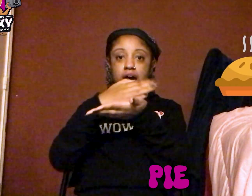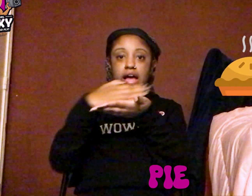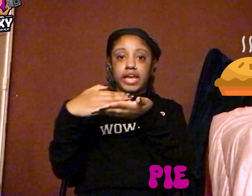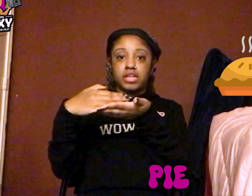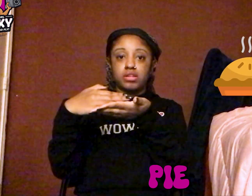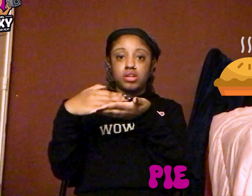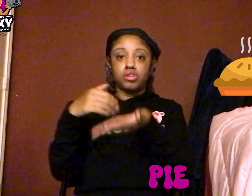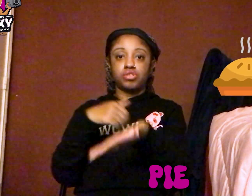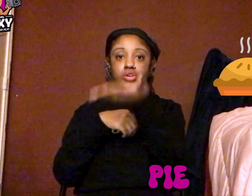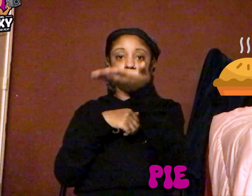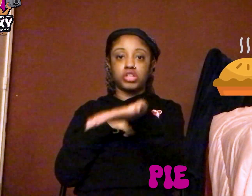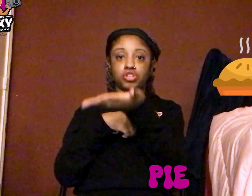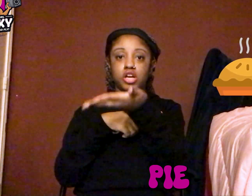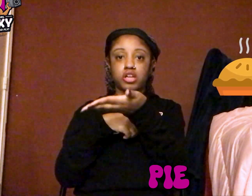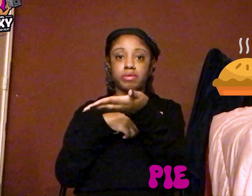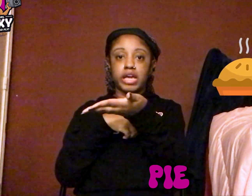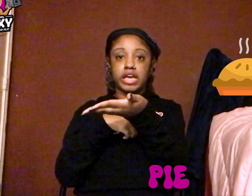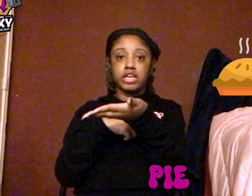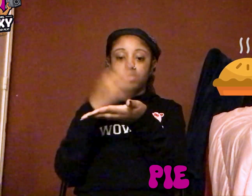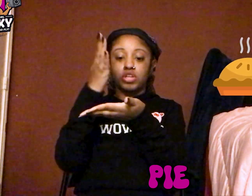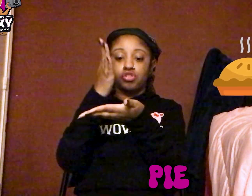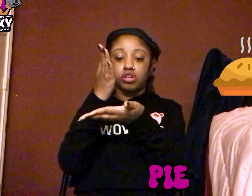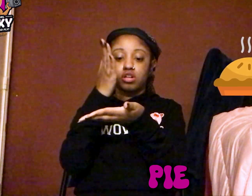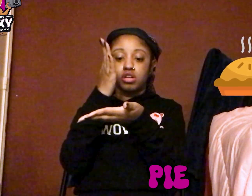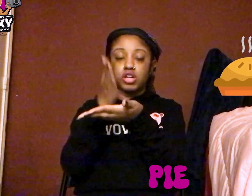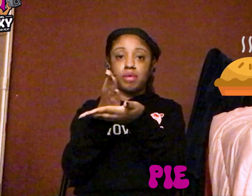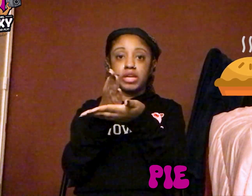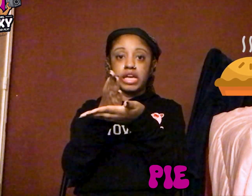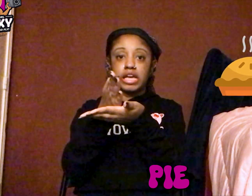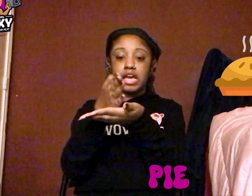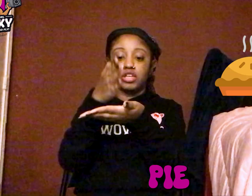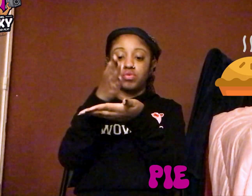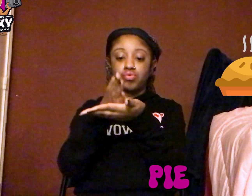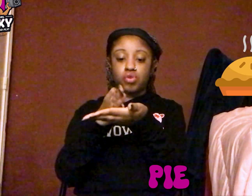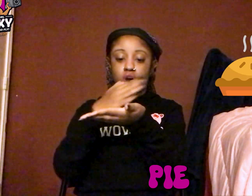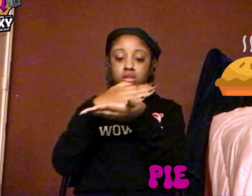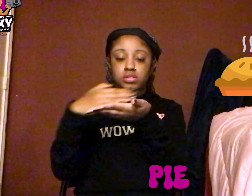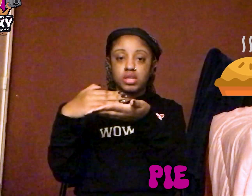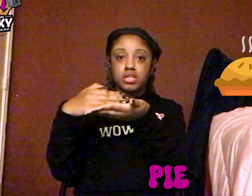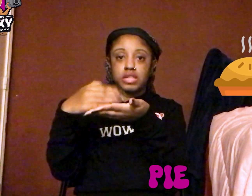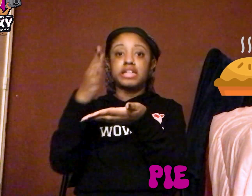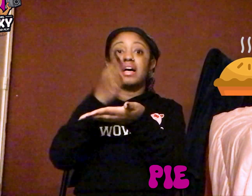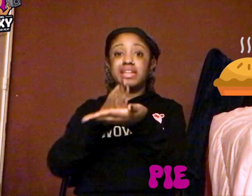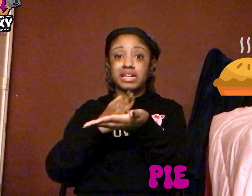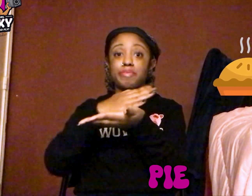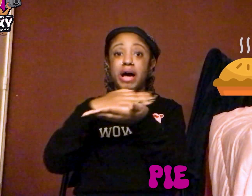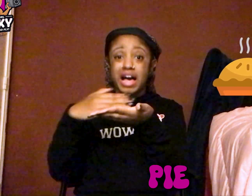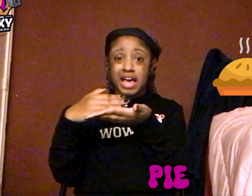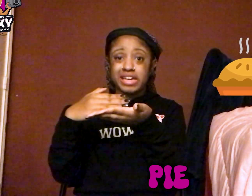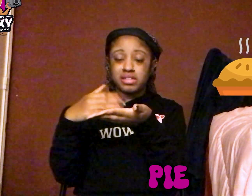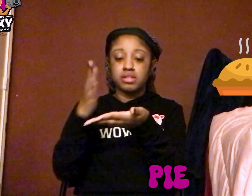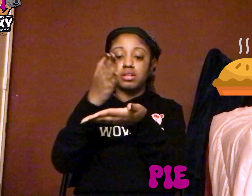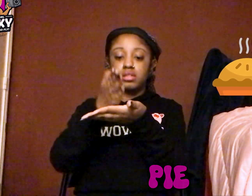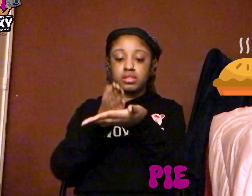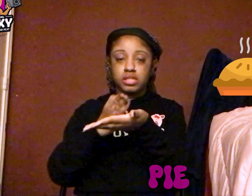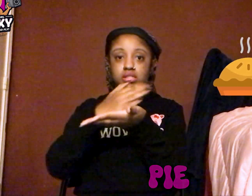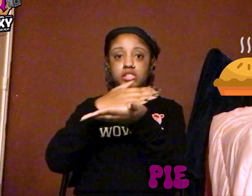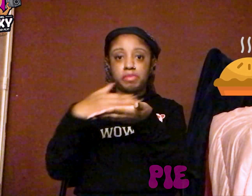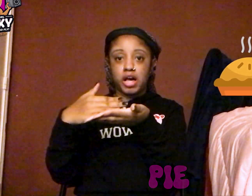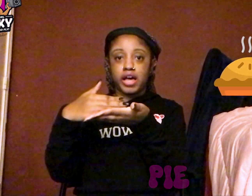pie. So you get your non-dominant hand, you get your dominant hand, and you cross. Like cutting a pie. This is pie.